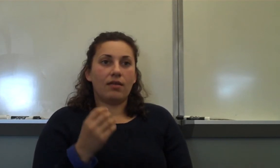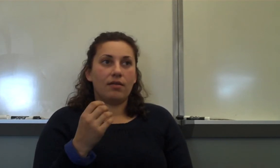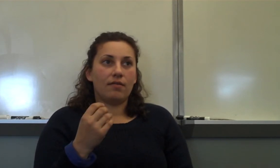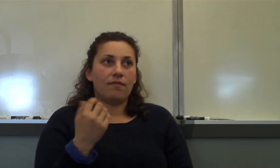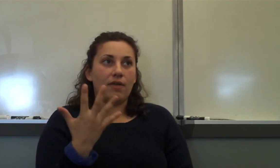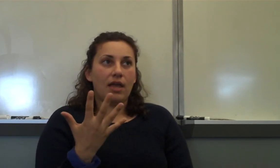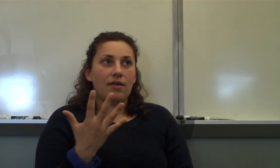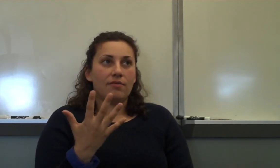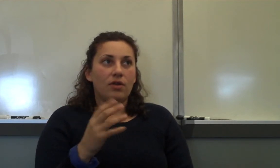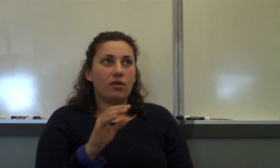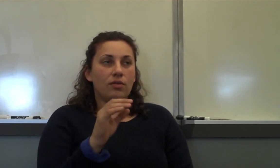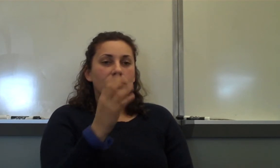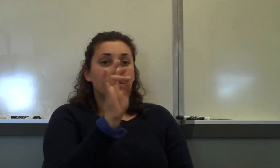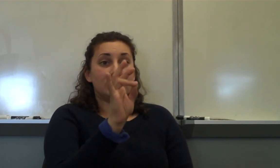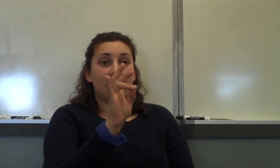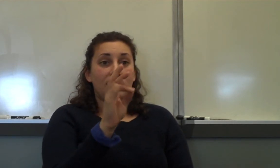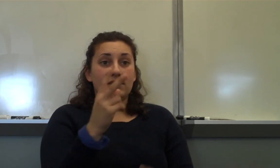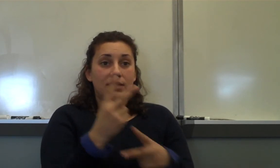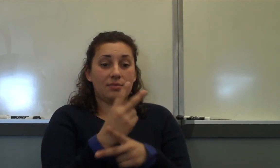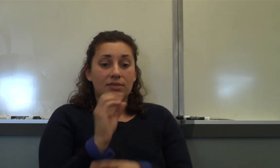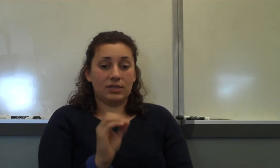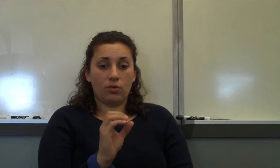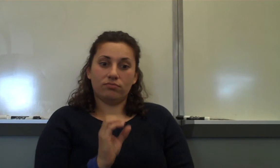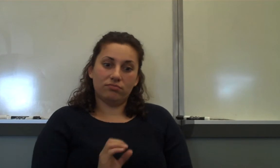times 0 is nothing. 7 times 3 is 21.